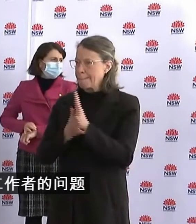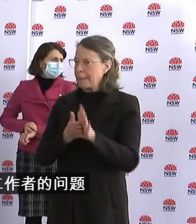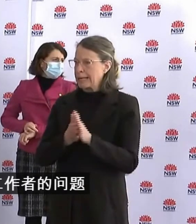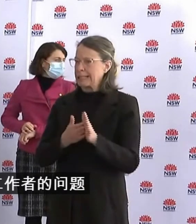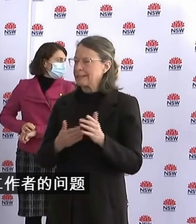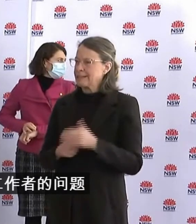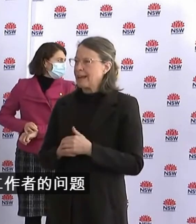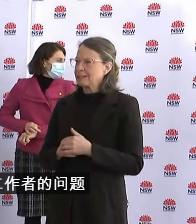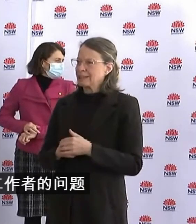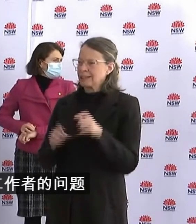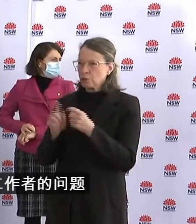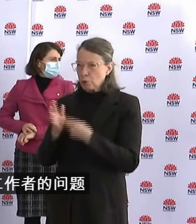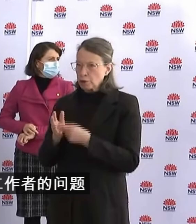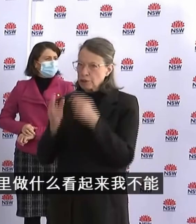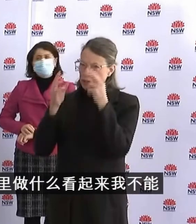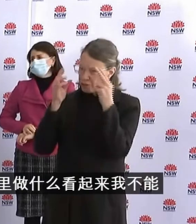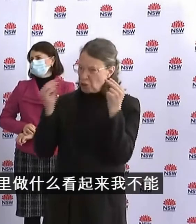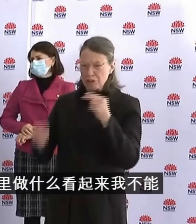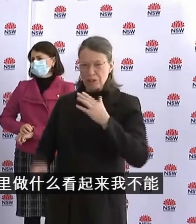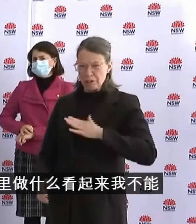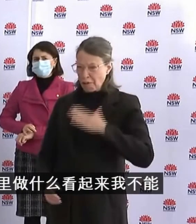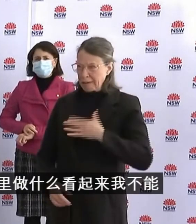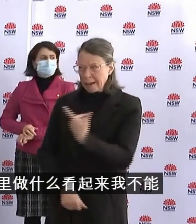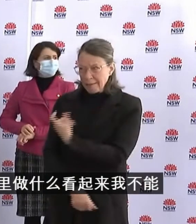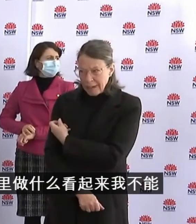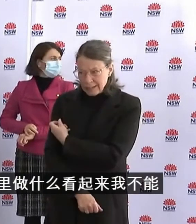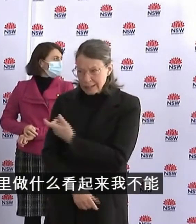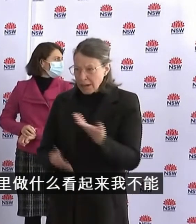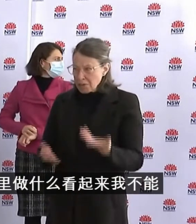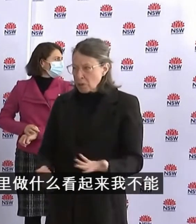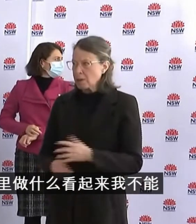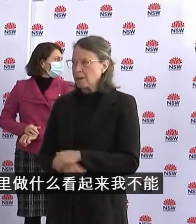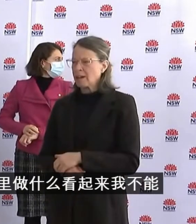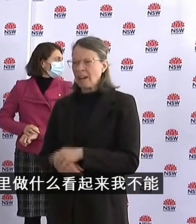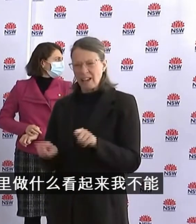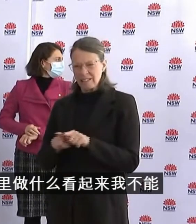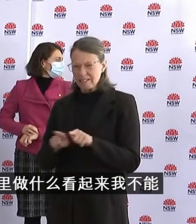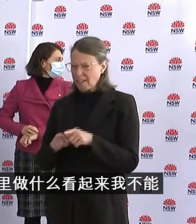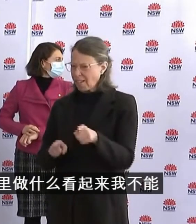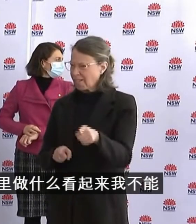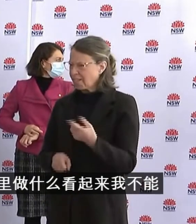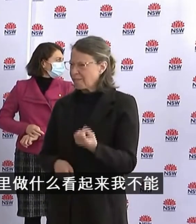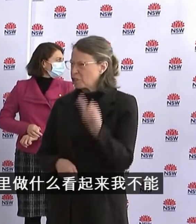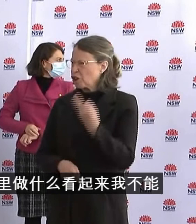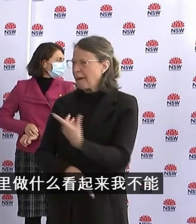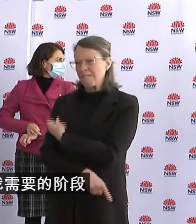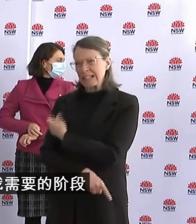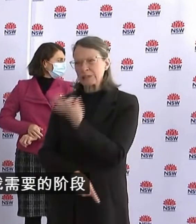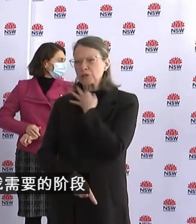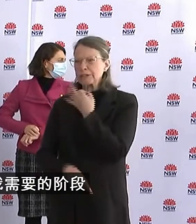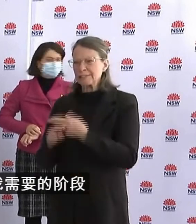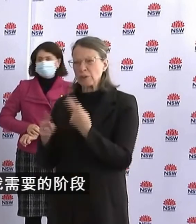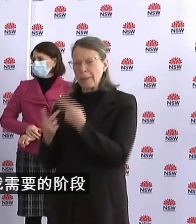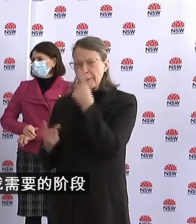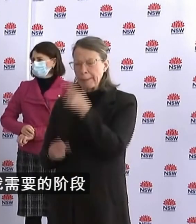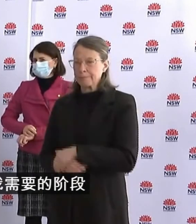we're still seeing issues of health workers unvaccinated putting people at risk. What can we do here? Look, I can't comment